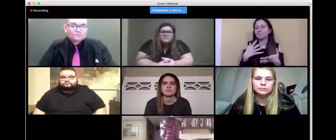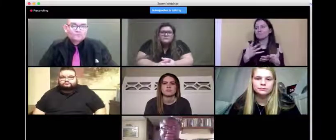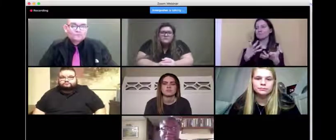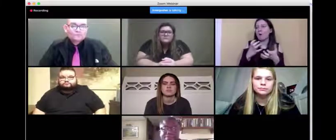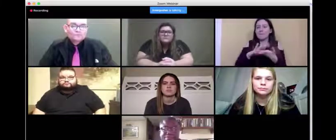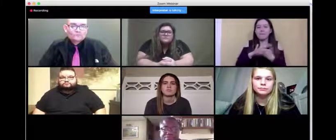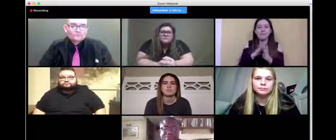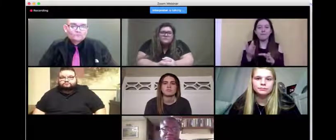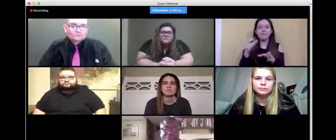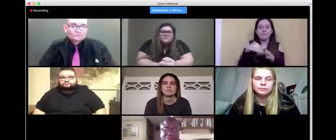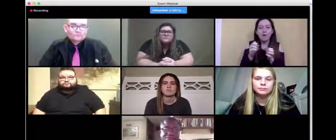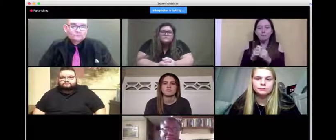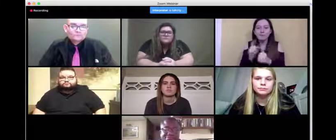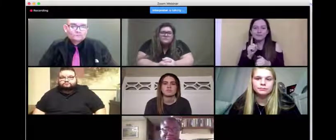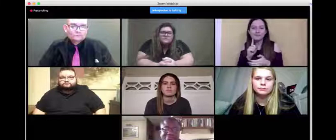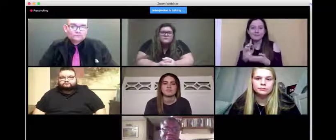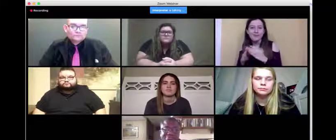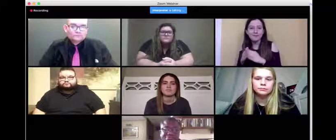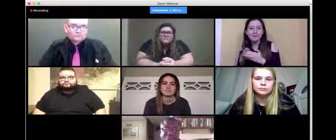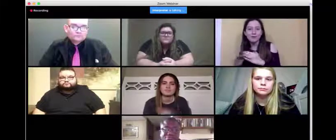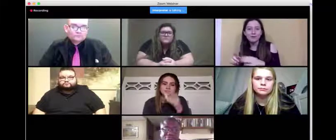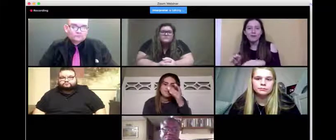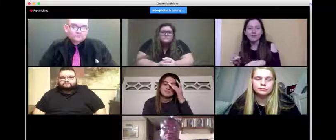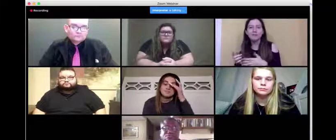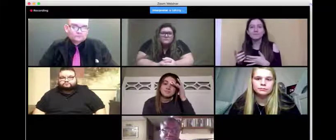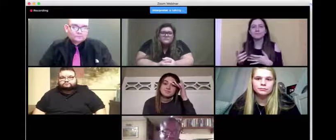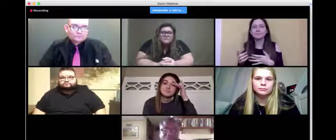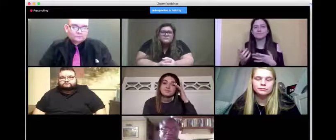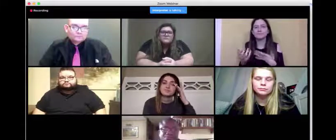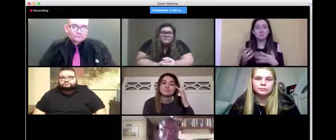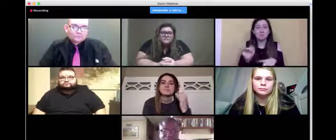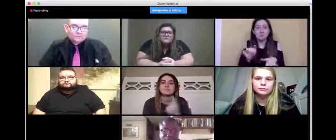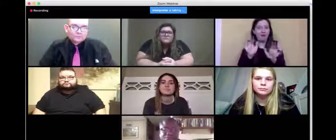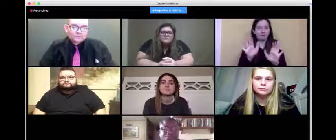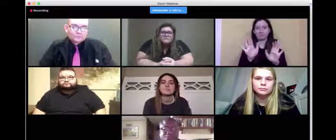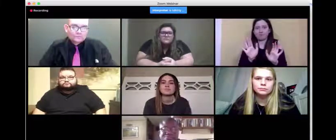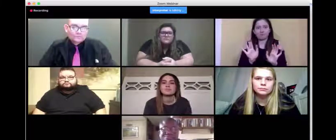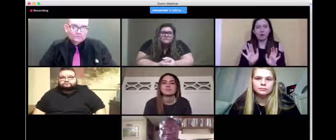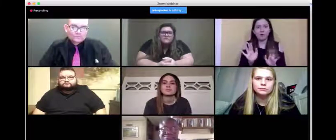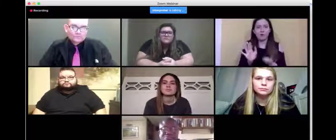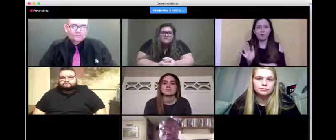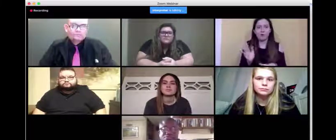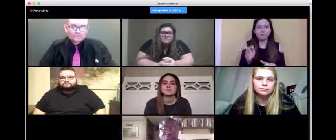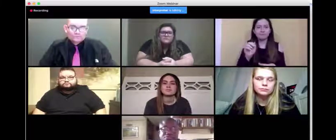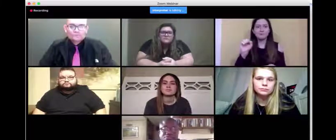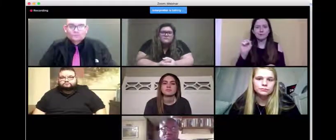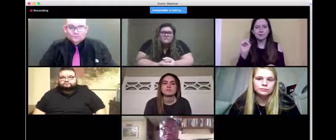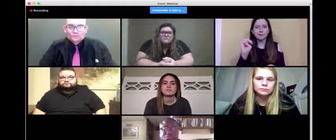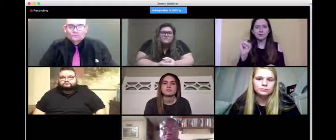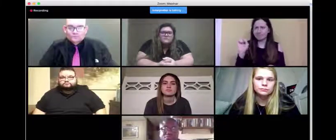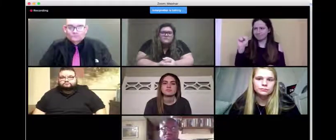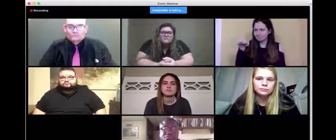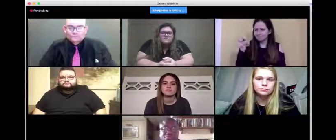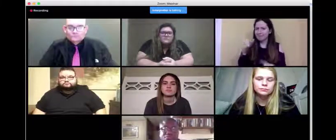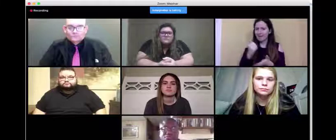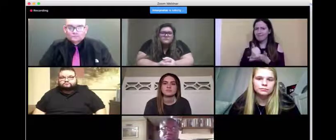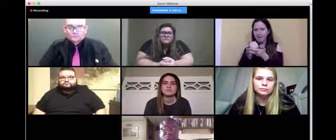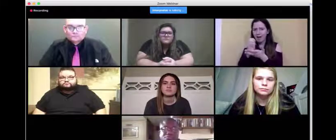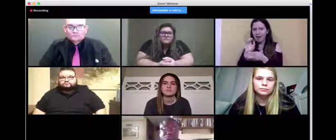I think it's just wonderful how social media, yes, has helped to advance that. But at the same time, it's